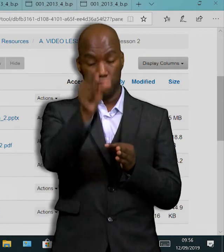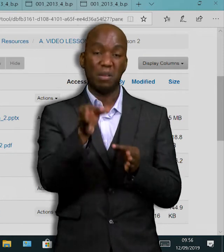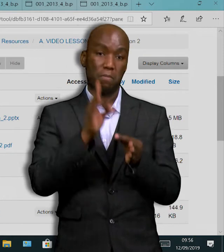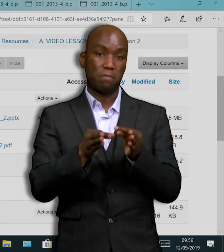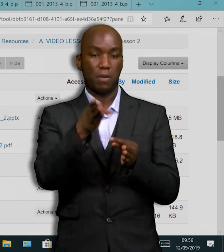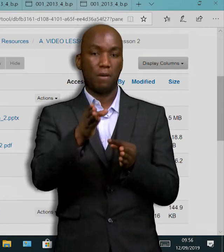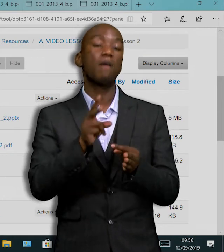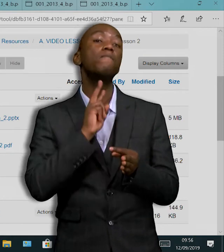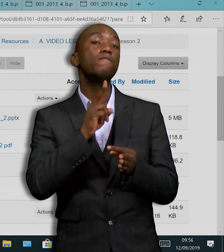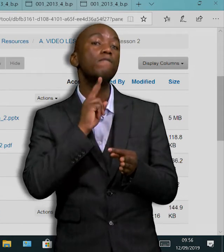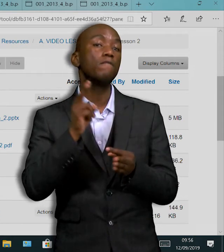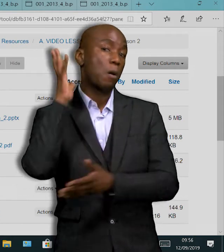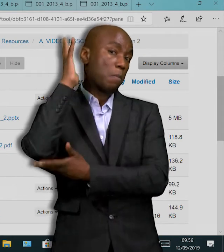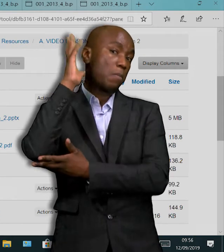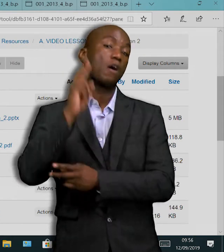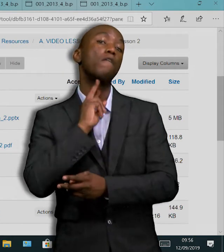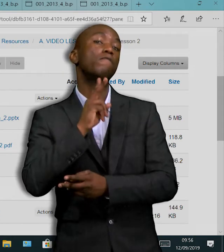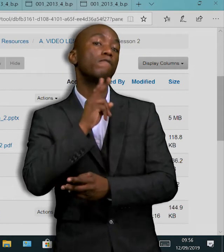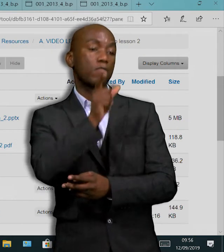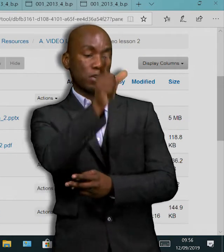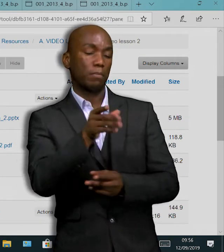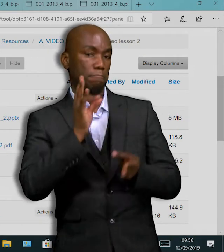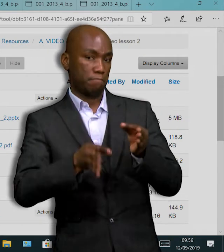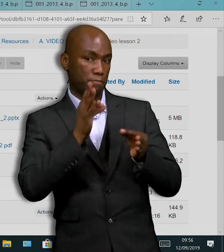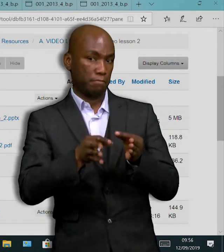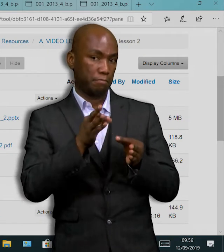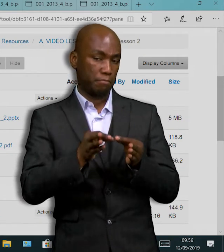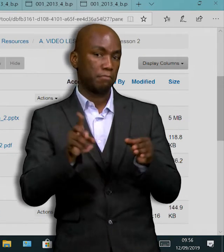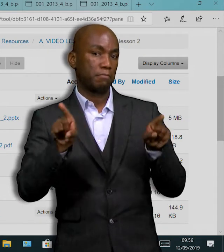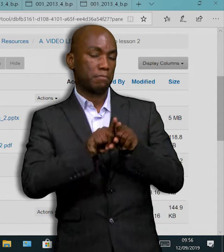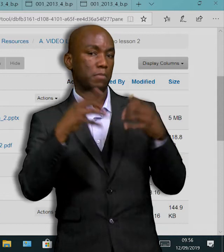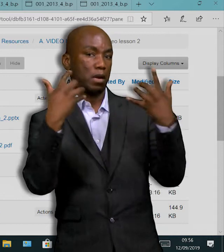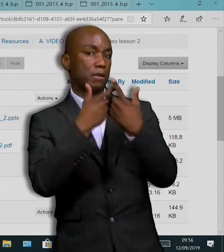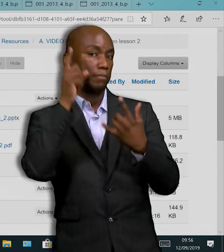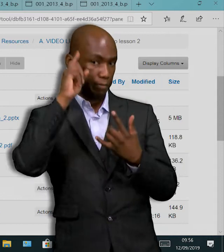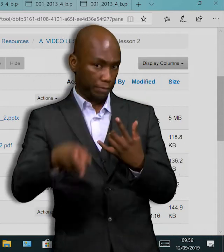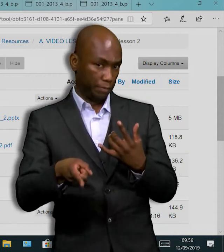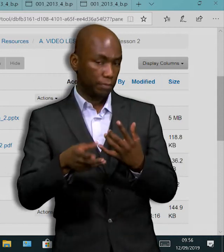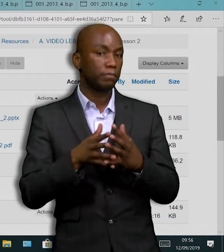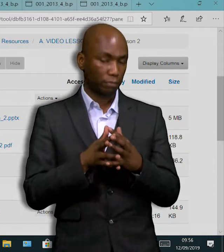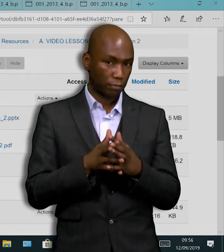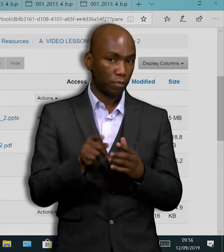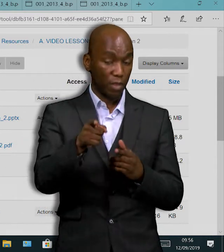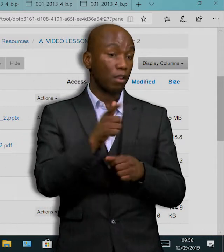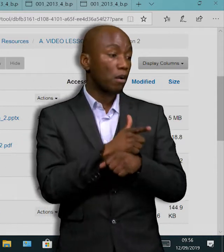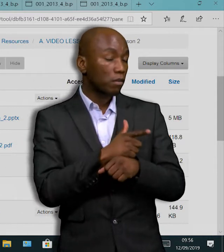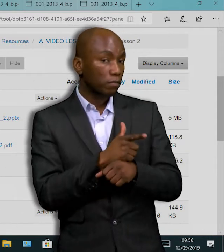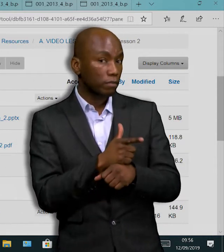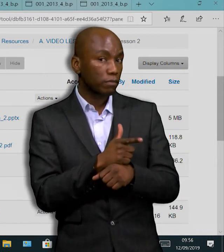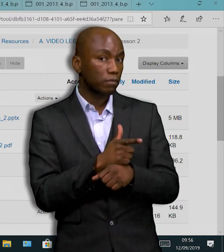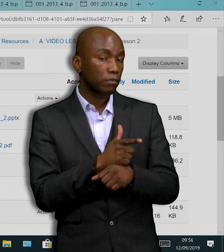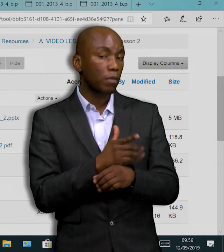who translates the voice of the narrator into sign language simultaneously.